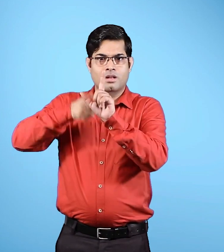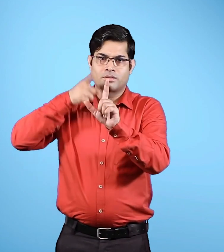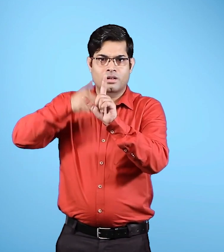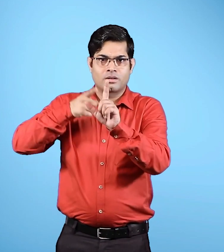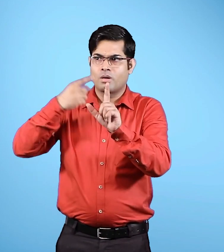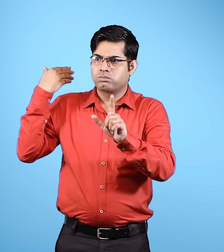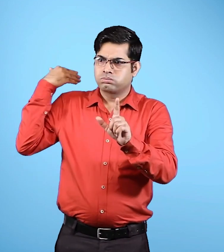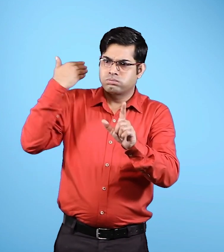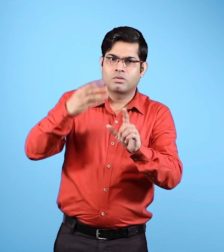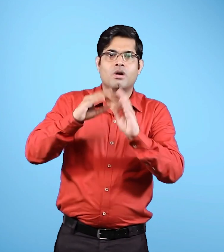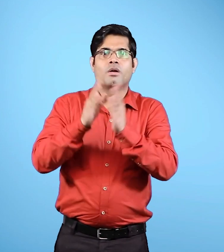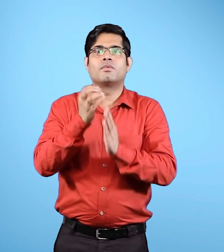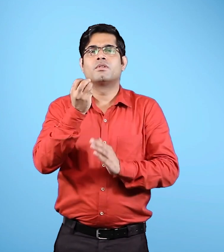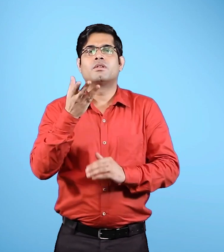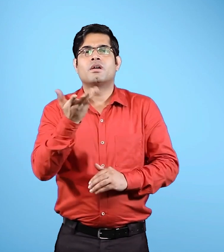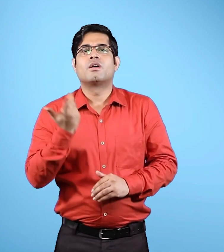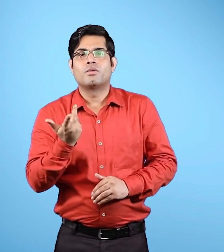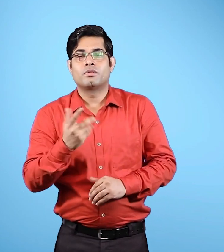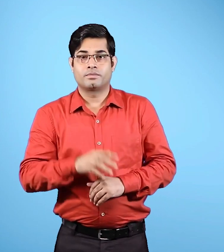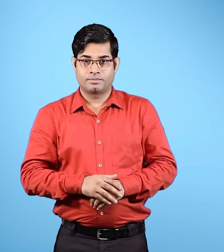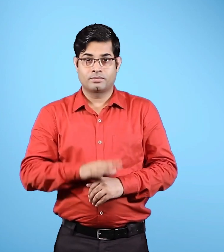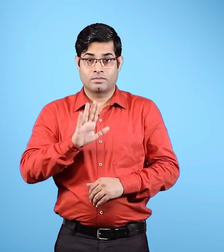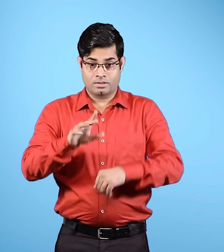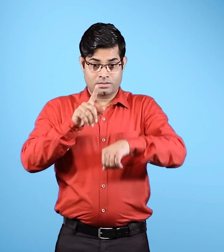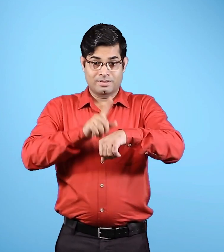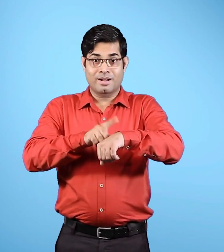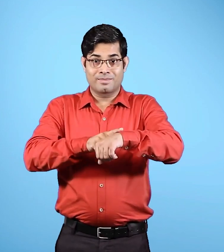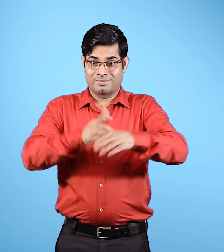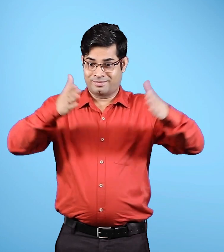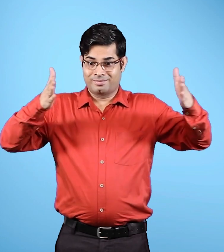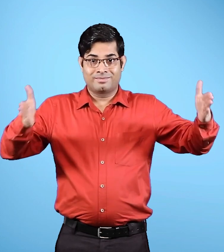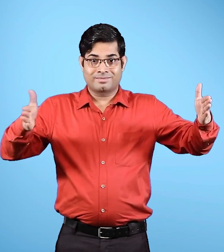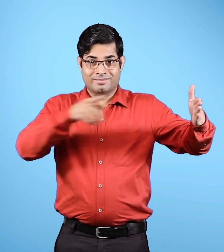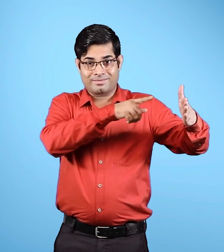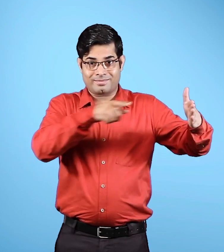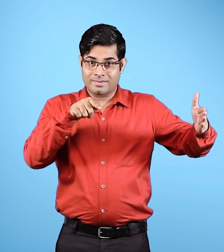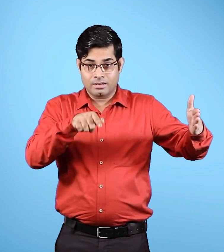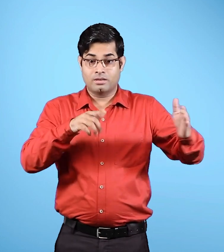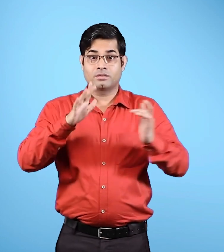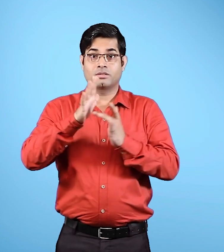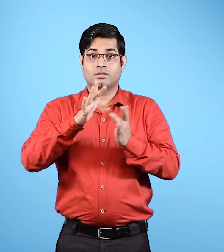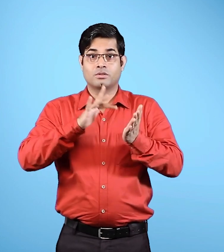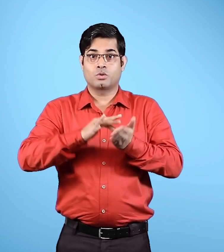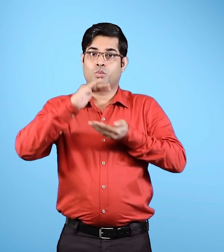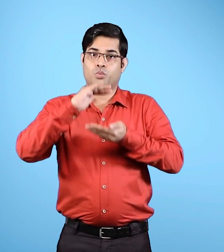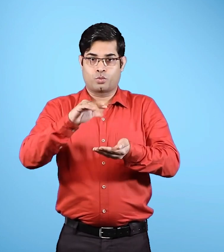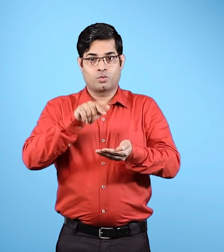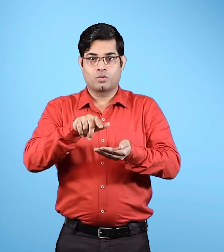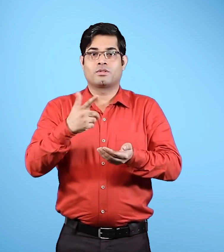2000 and something. These years are counted from the date generally assigned to the